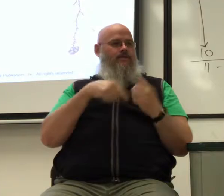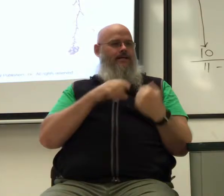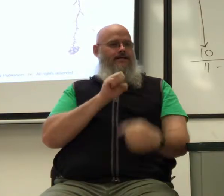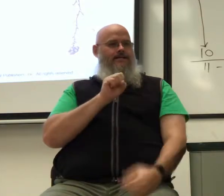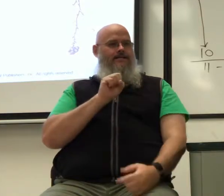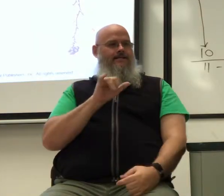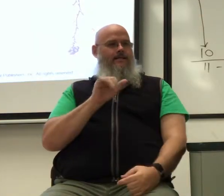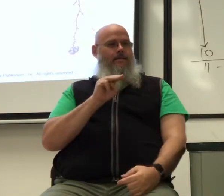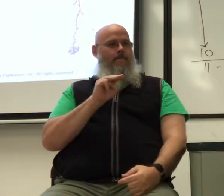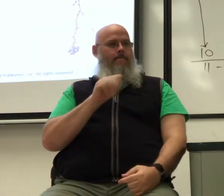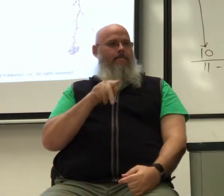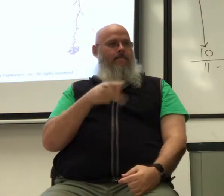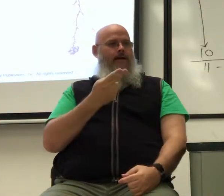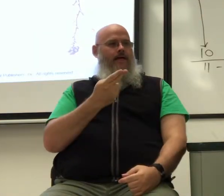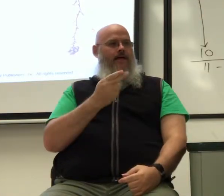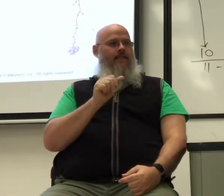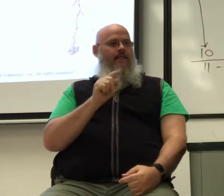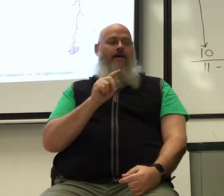Yeah.